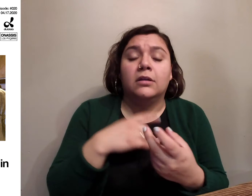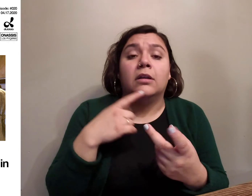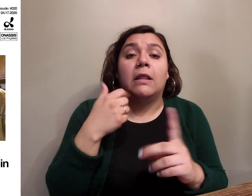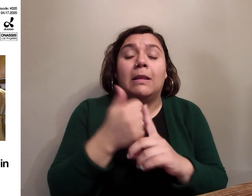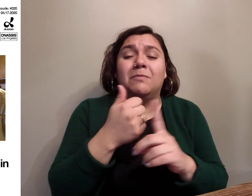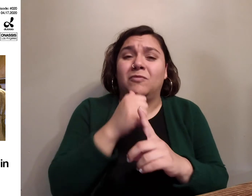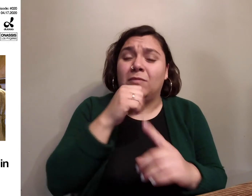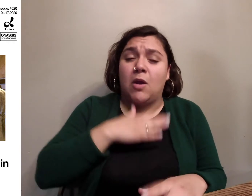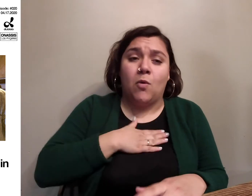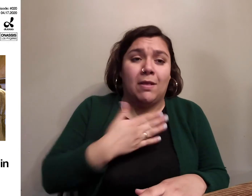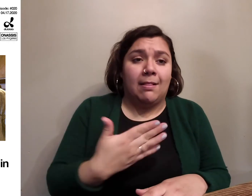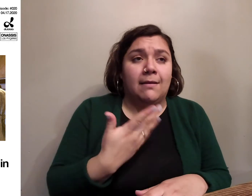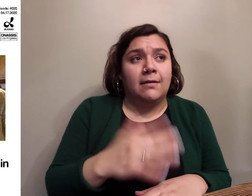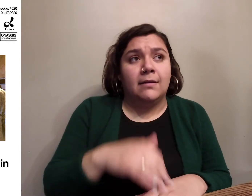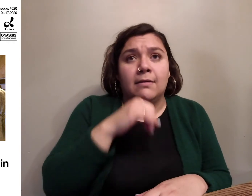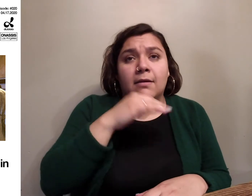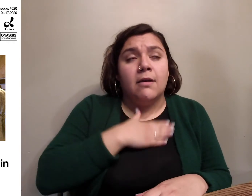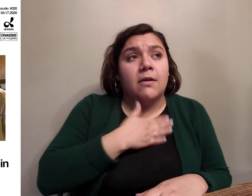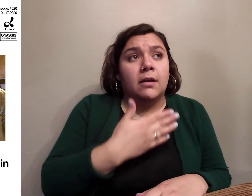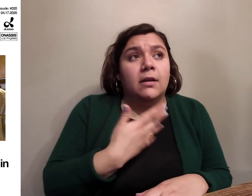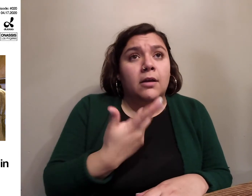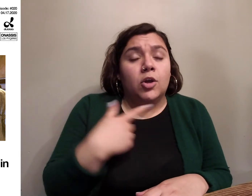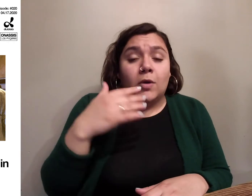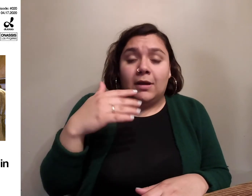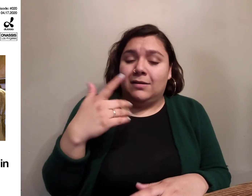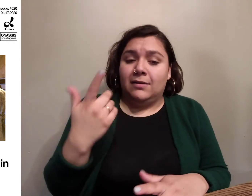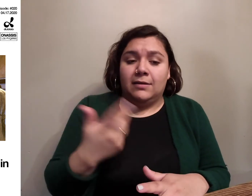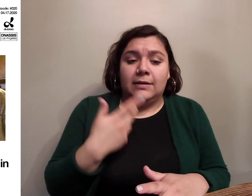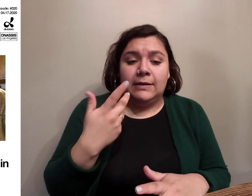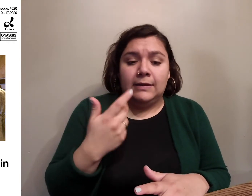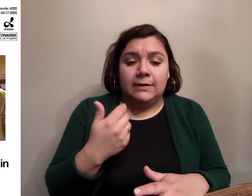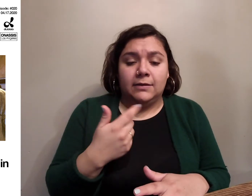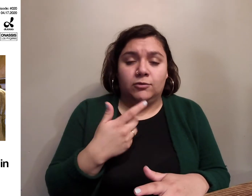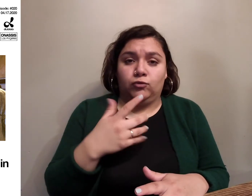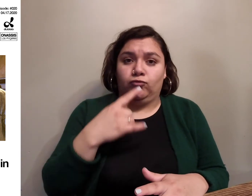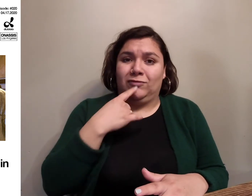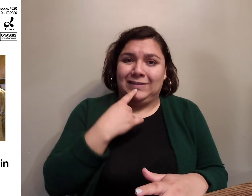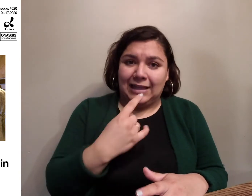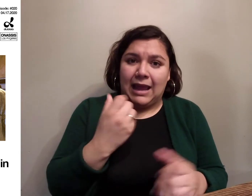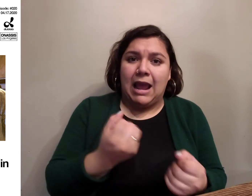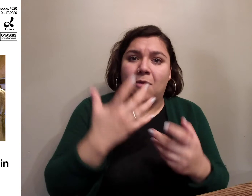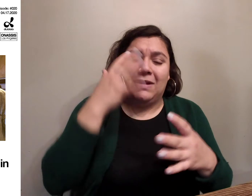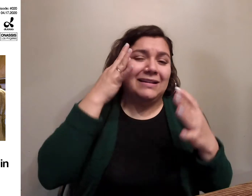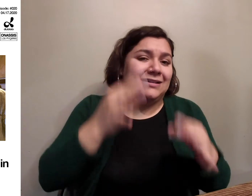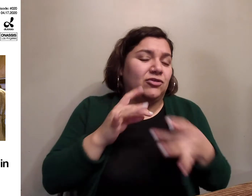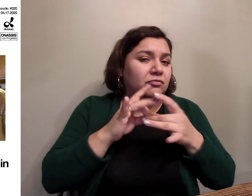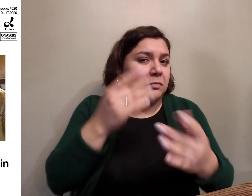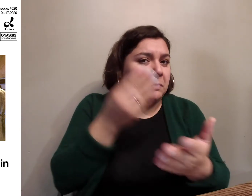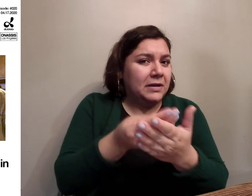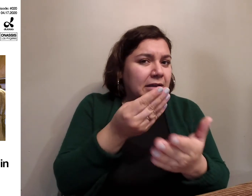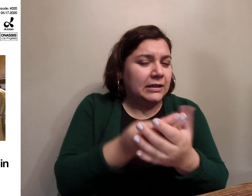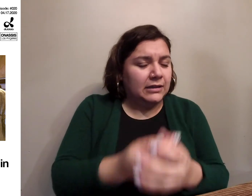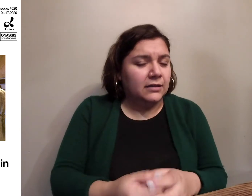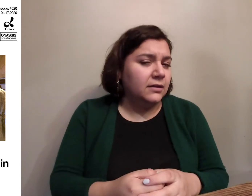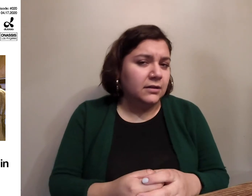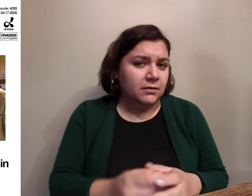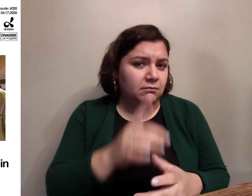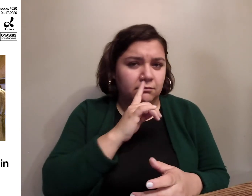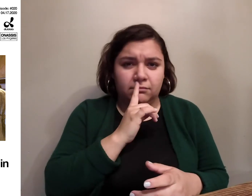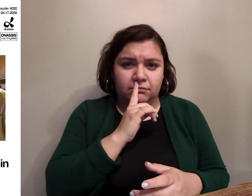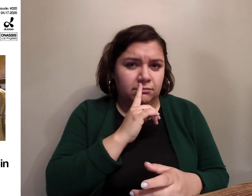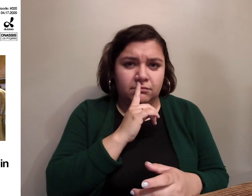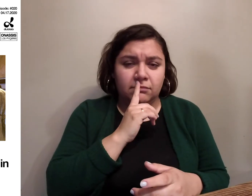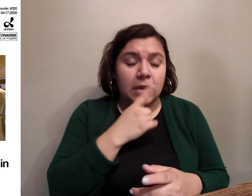to admit how many of these decisions are based on money, not And of course, like being